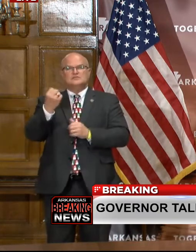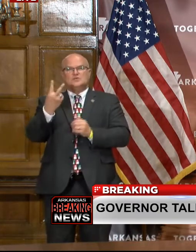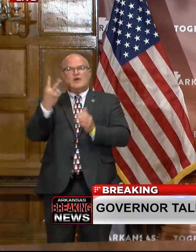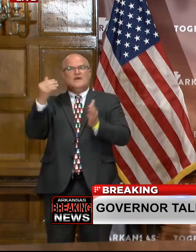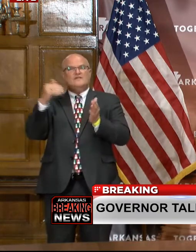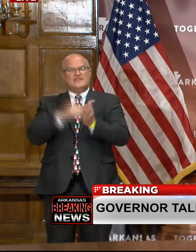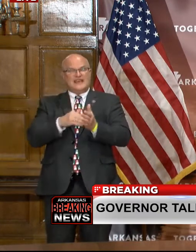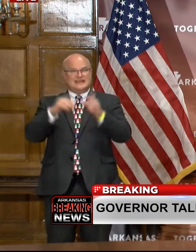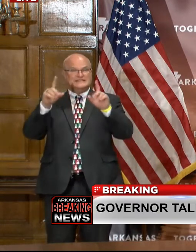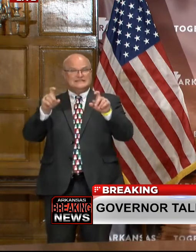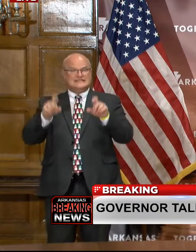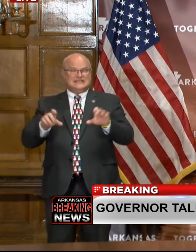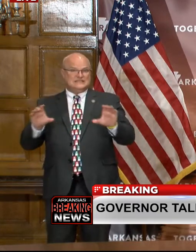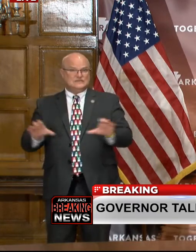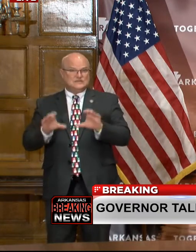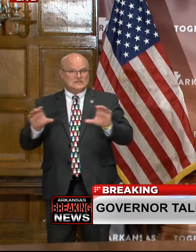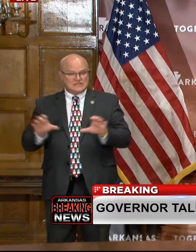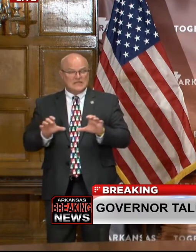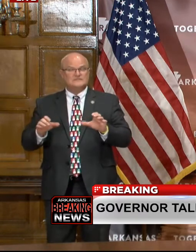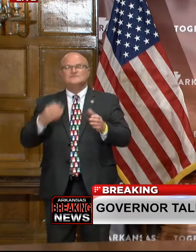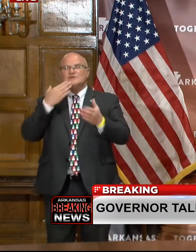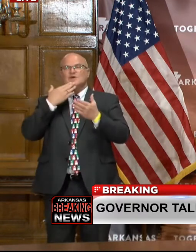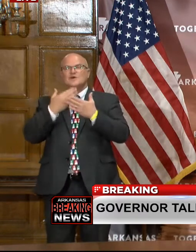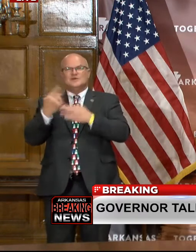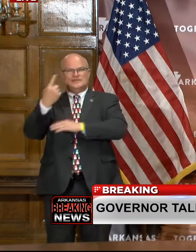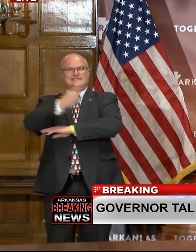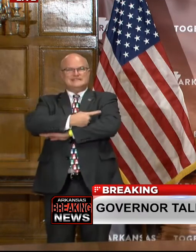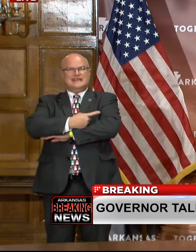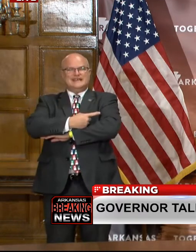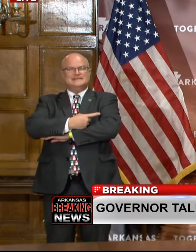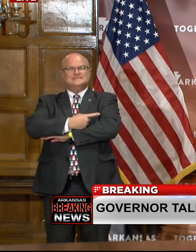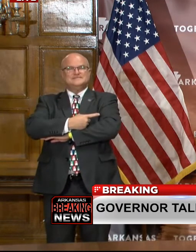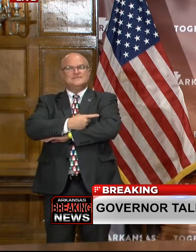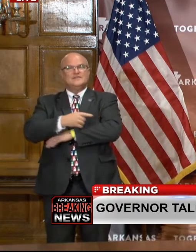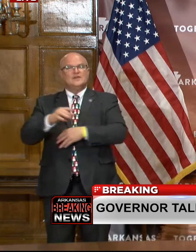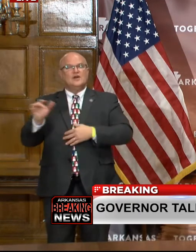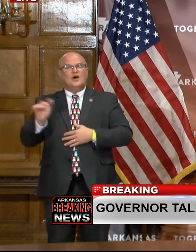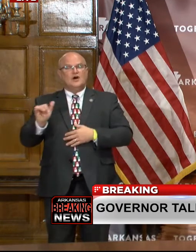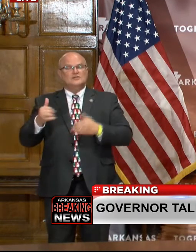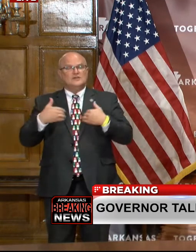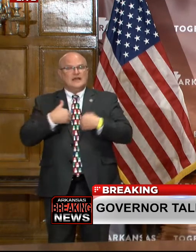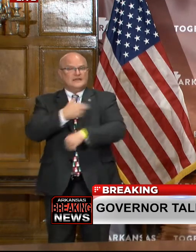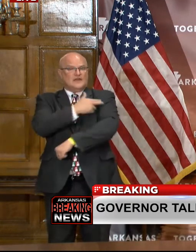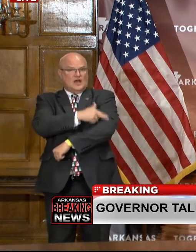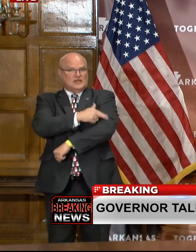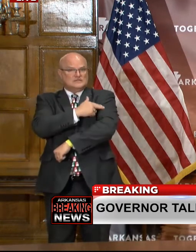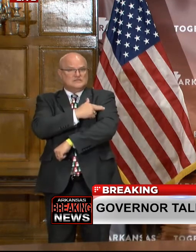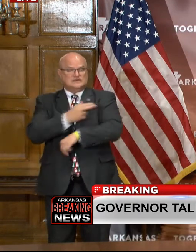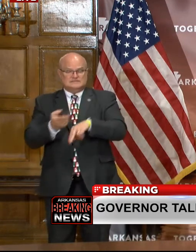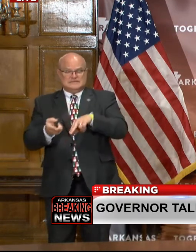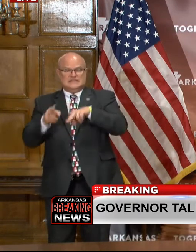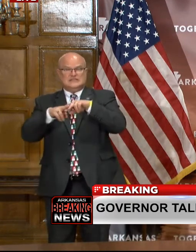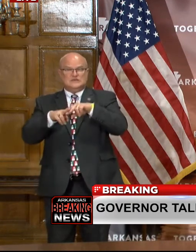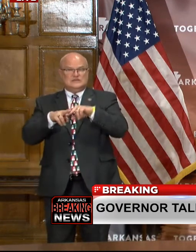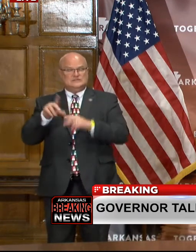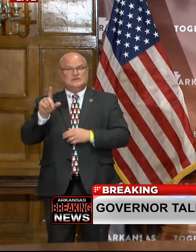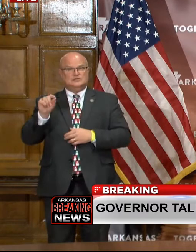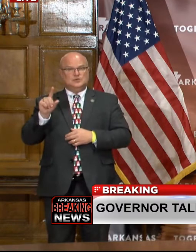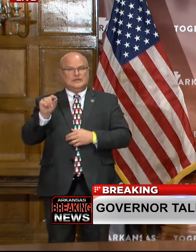12,000 tests that were done, so it was a good testing day. We've had our hospitalizations increased by